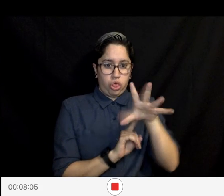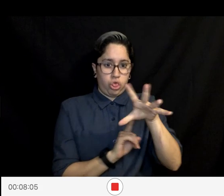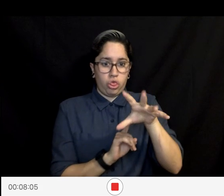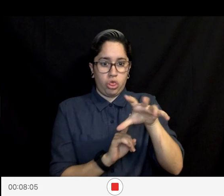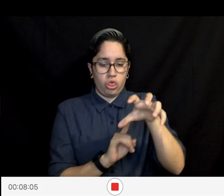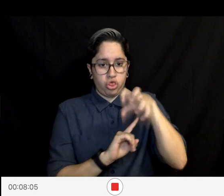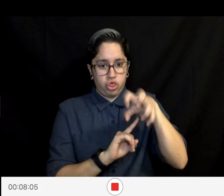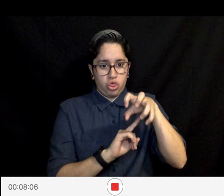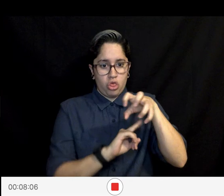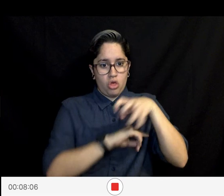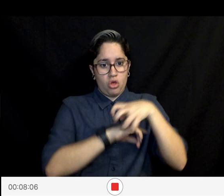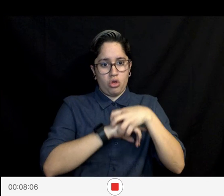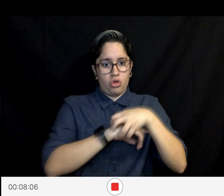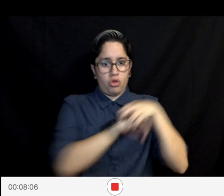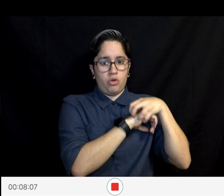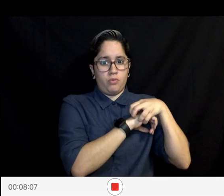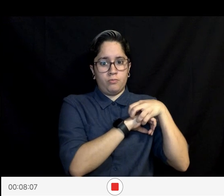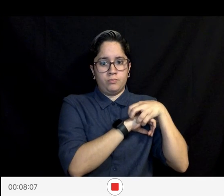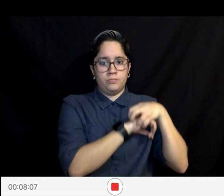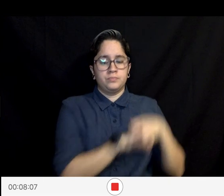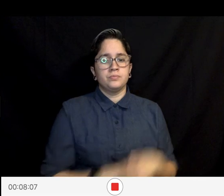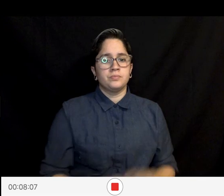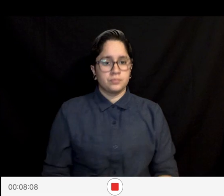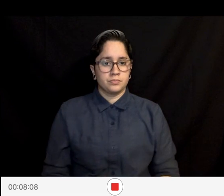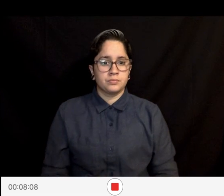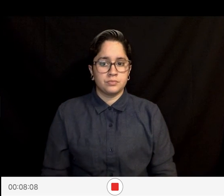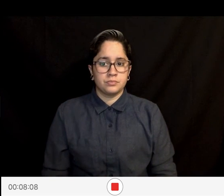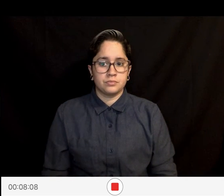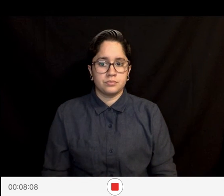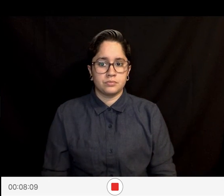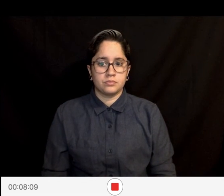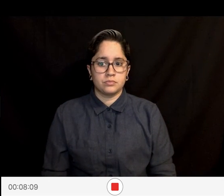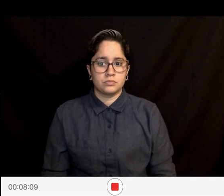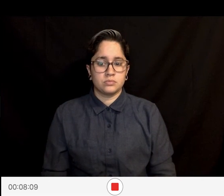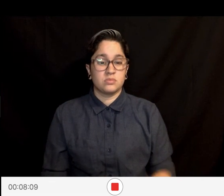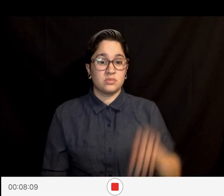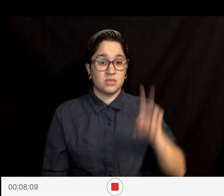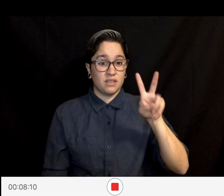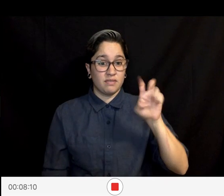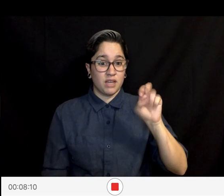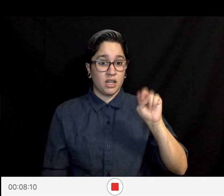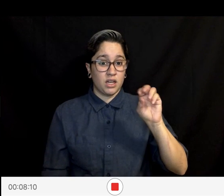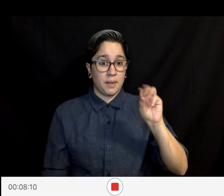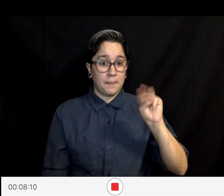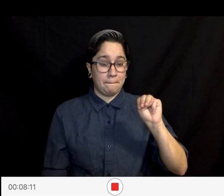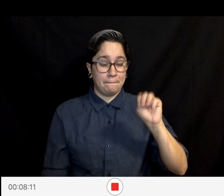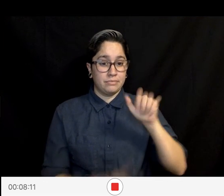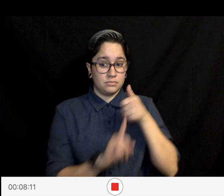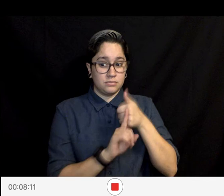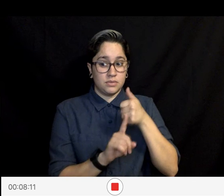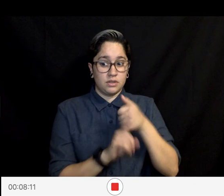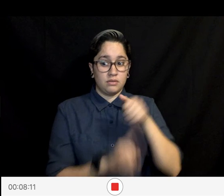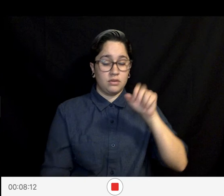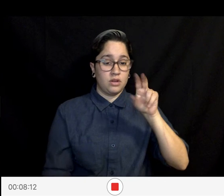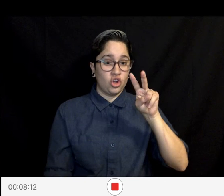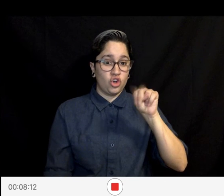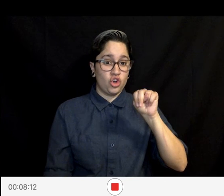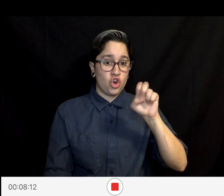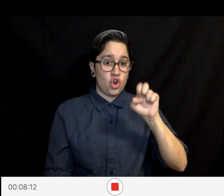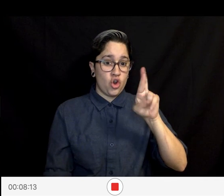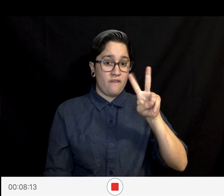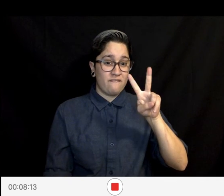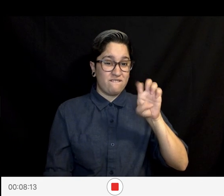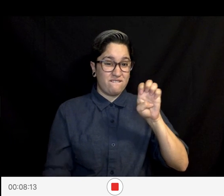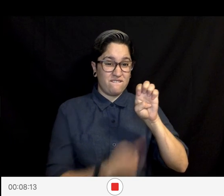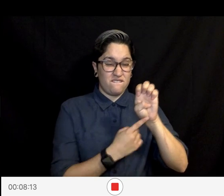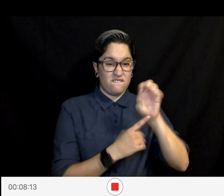pods outside of the tentacles. The venom is a neurotoxin designed to paralyze prey as it